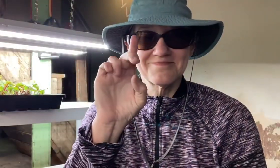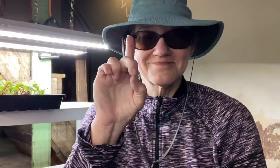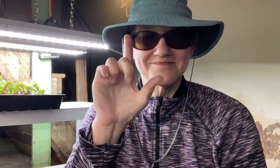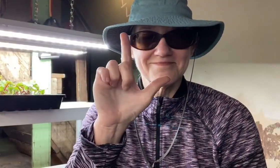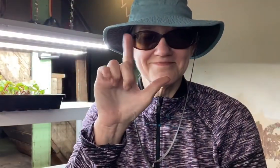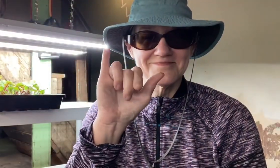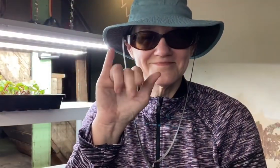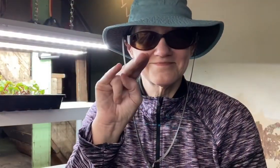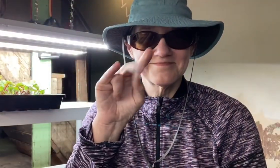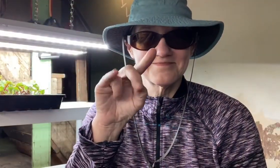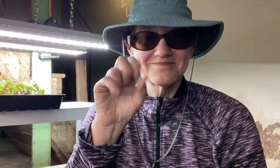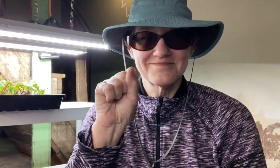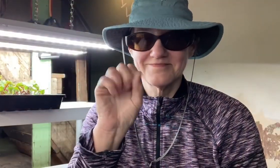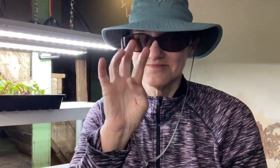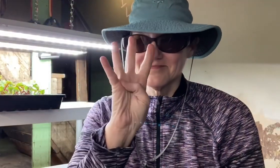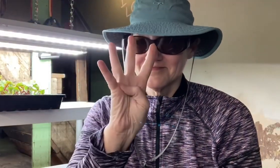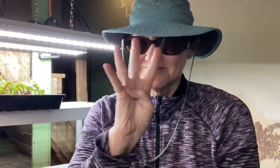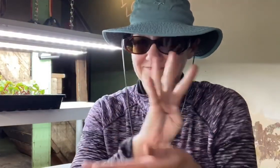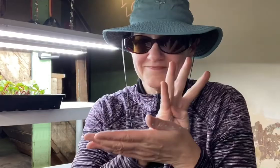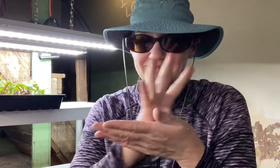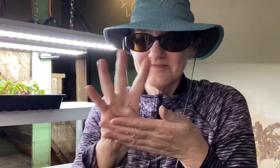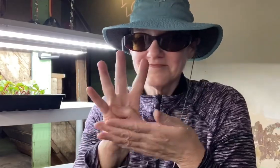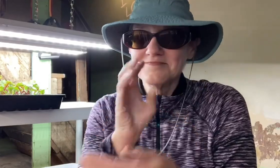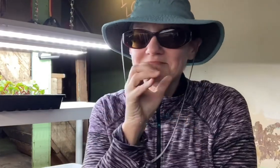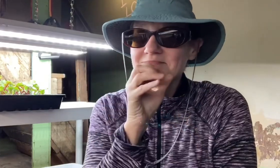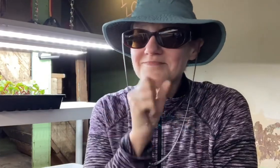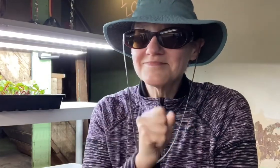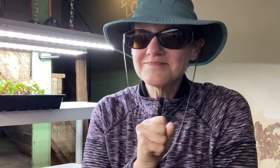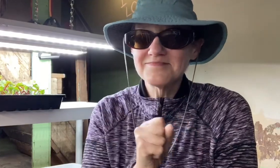Now these seedlings, they're 4 weeks old.